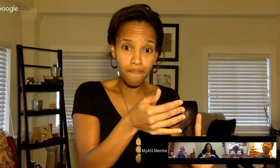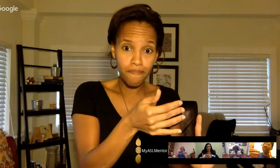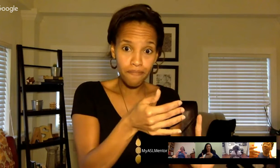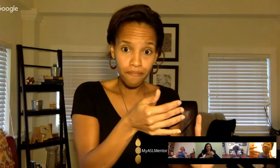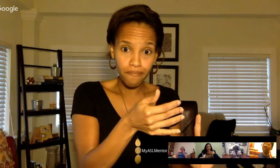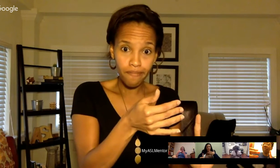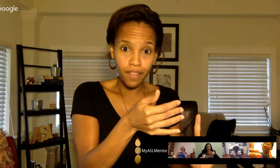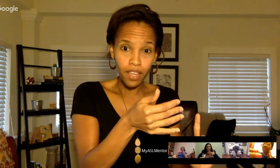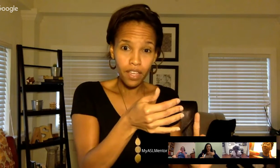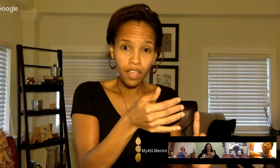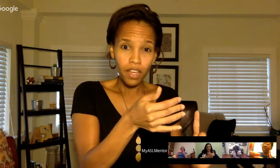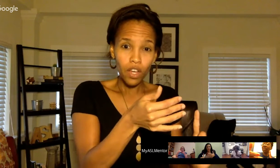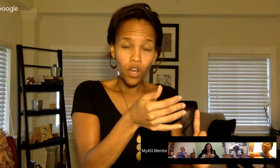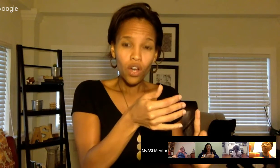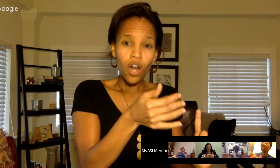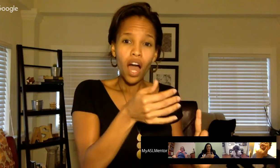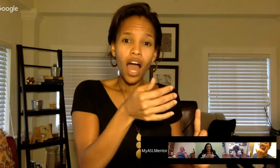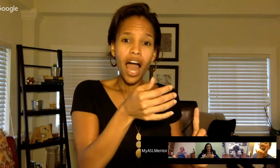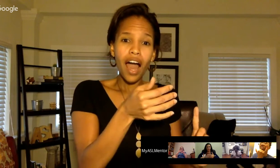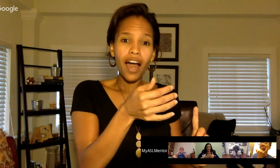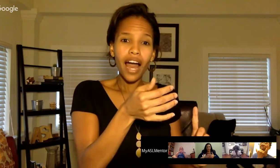time,